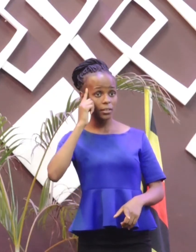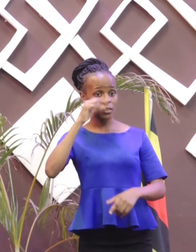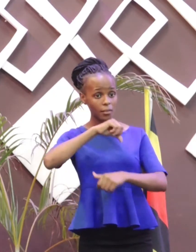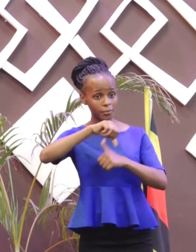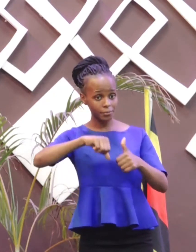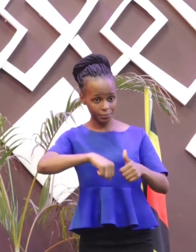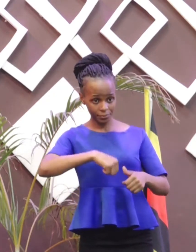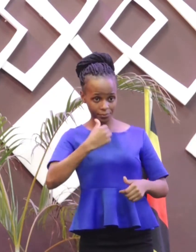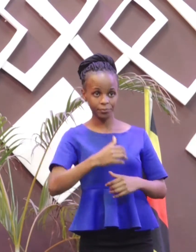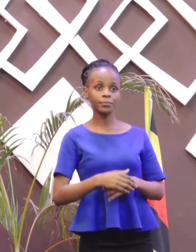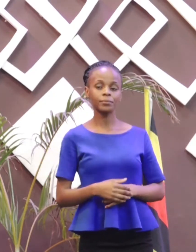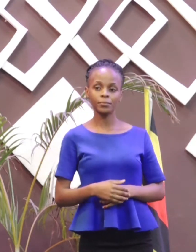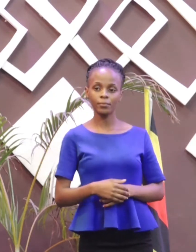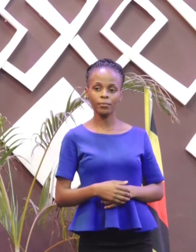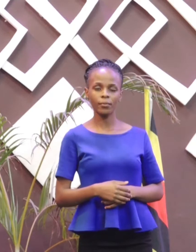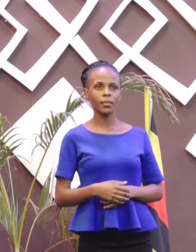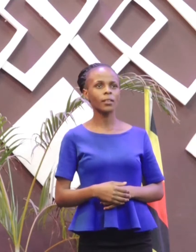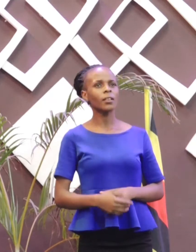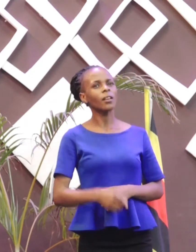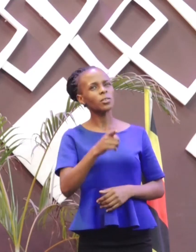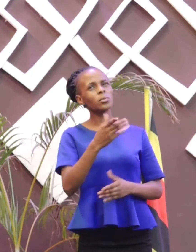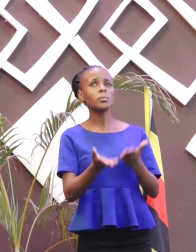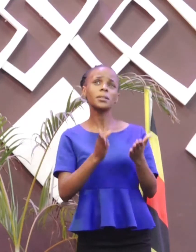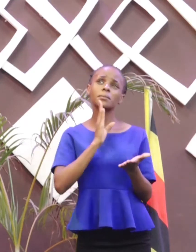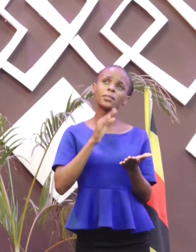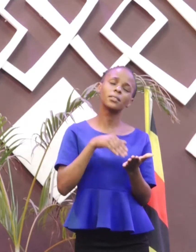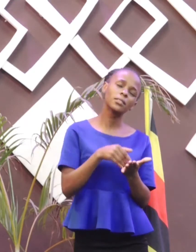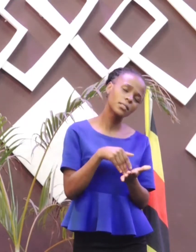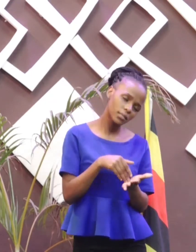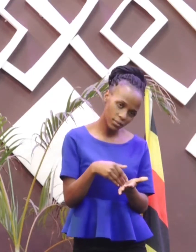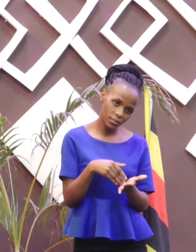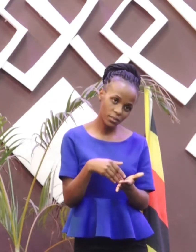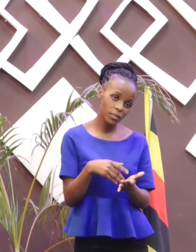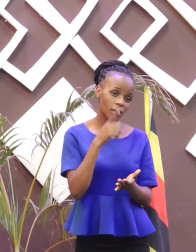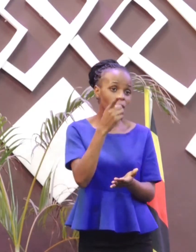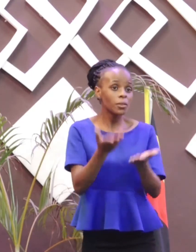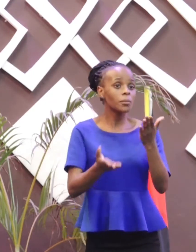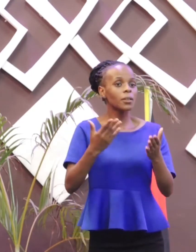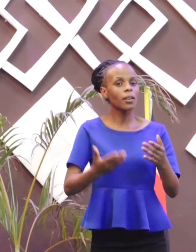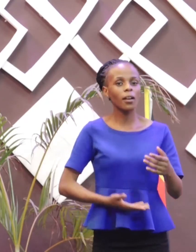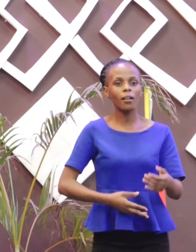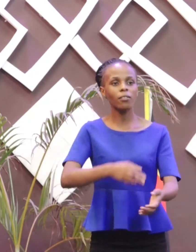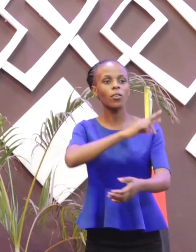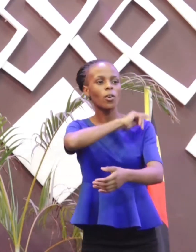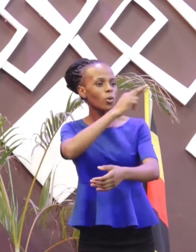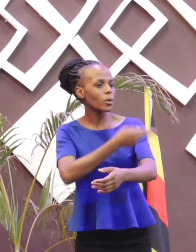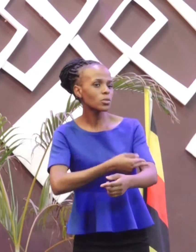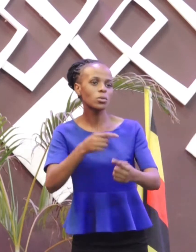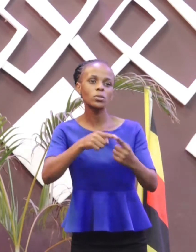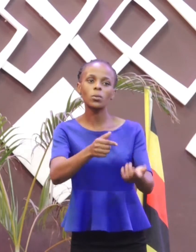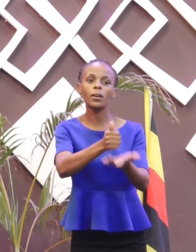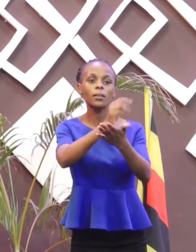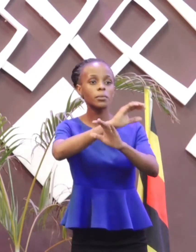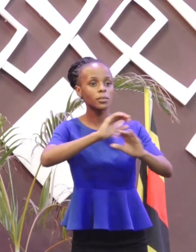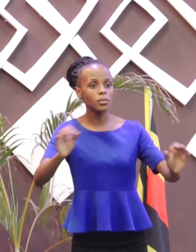bwobanga wetunuulidde nga ggwe, you may be weak. Oyinza okubanga oli munafu. You may not have the resources. Oyinza obutaba na